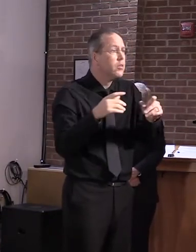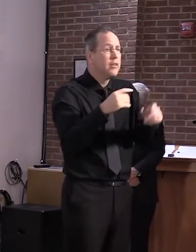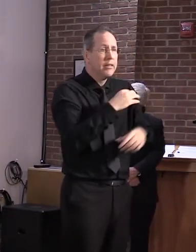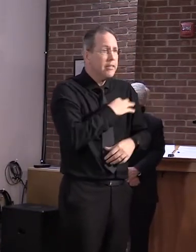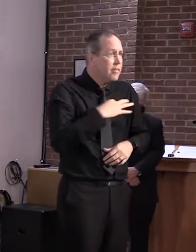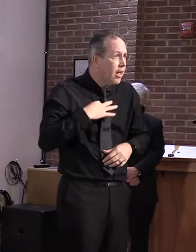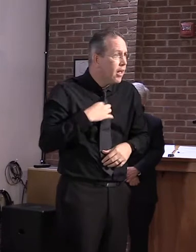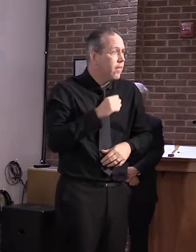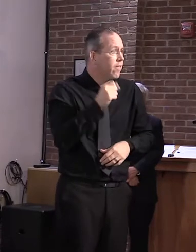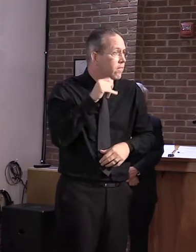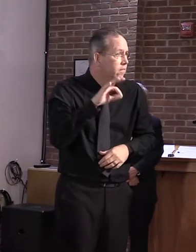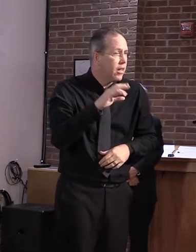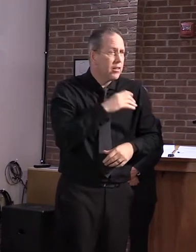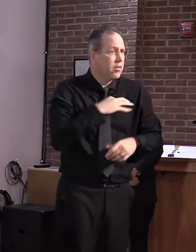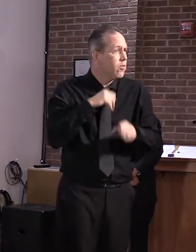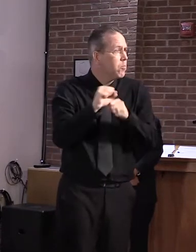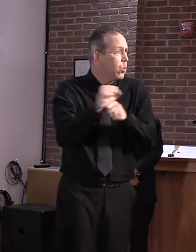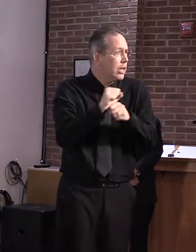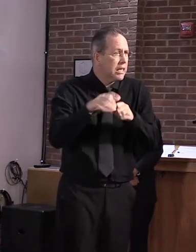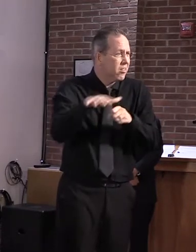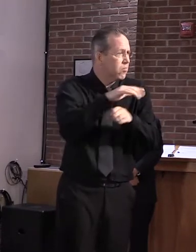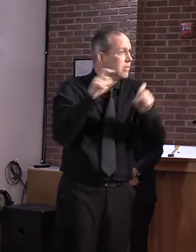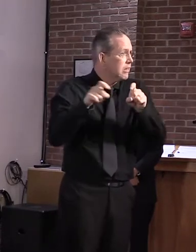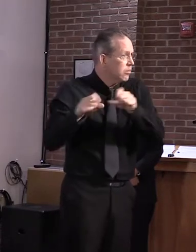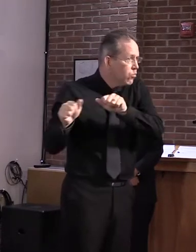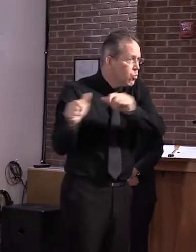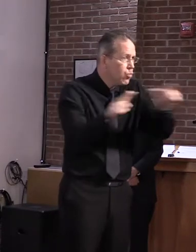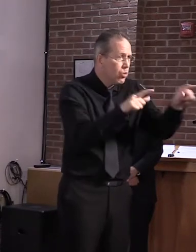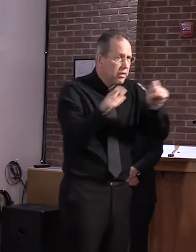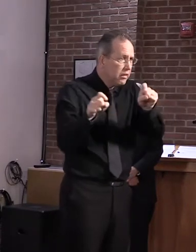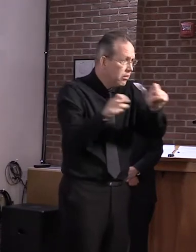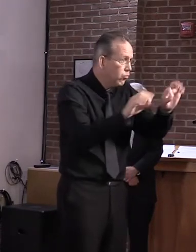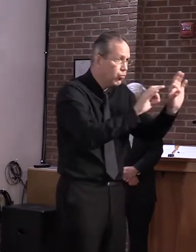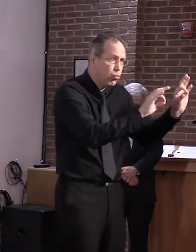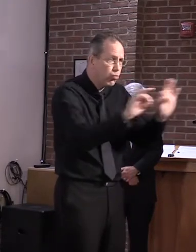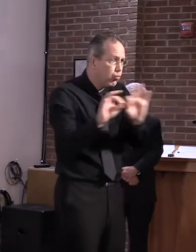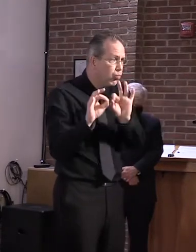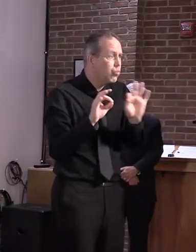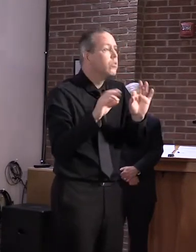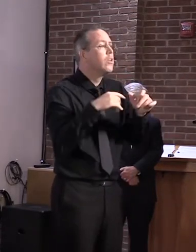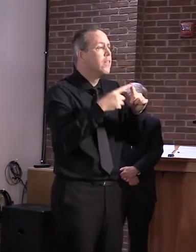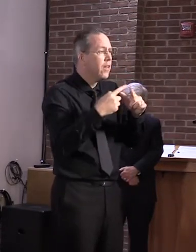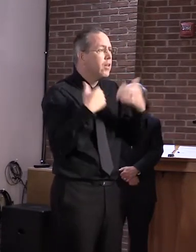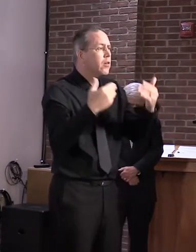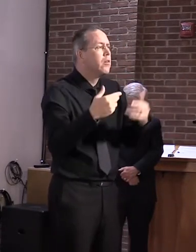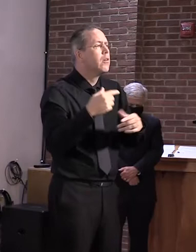screening check every day. That's everyone, faculty, staff, and students.